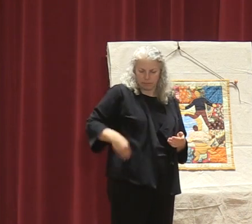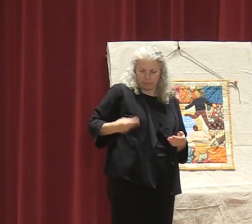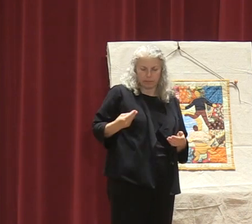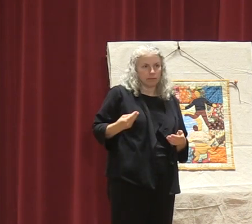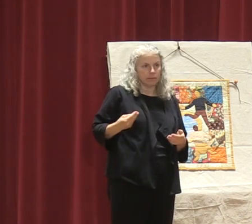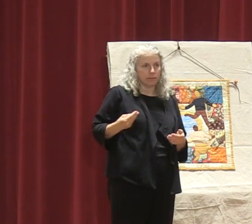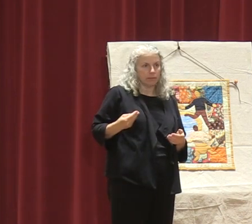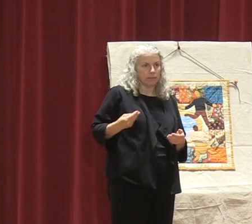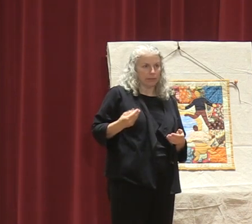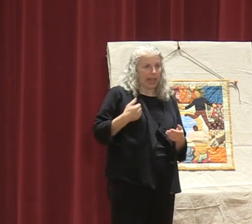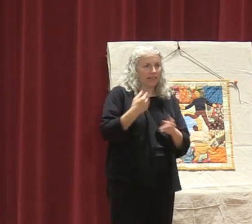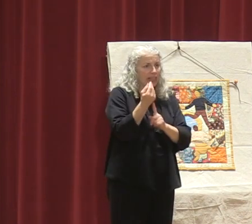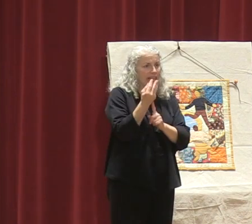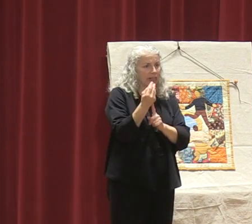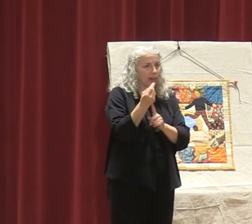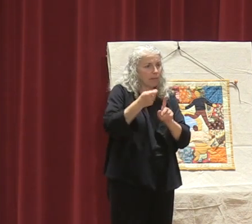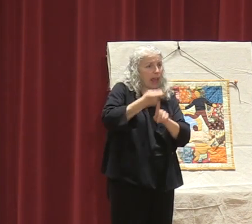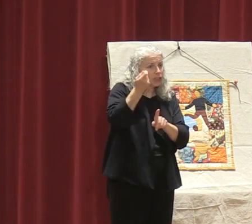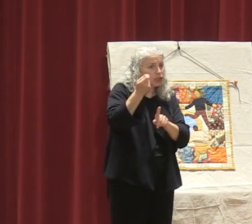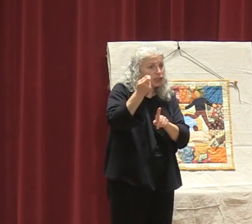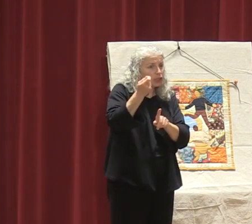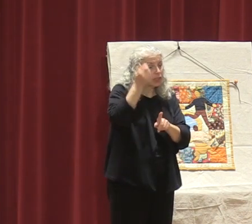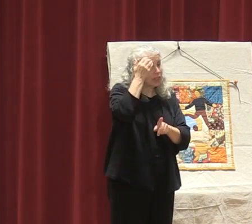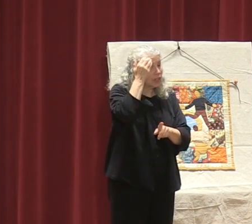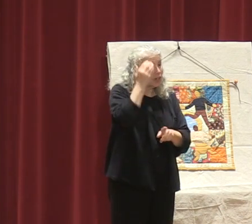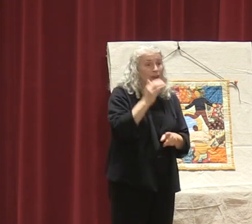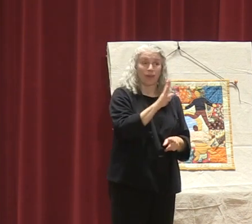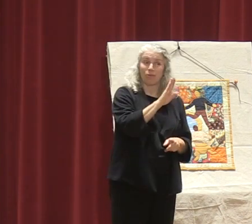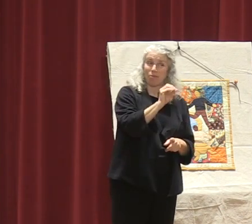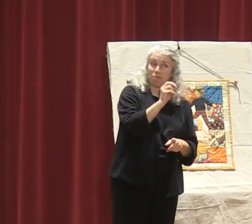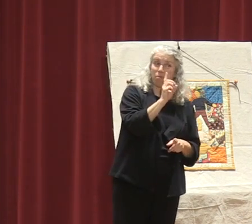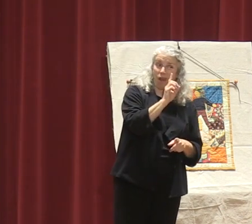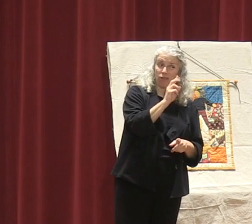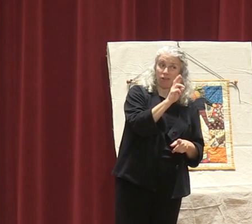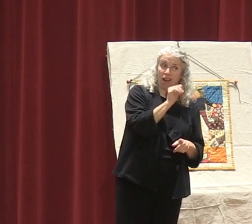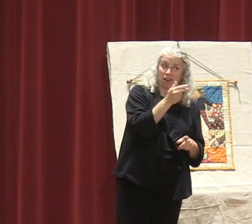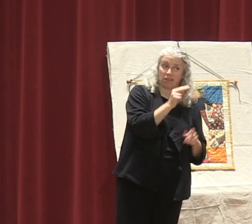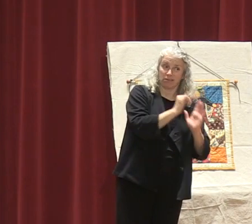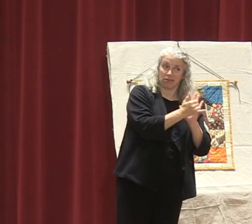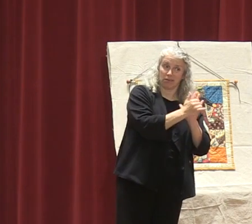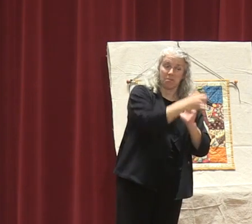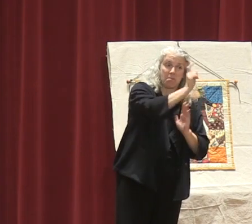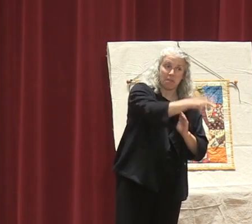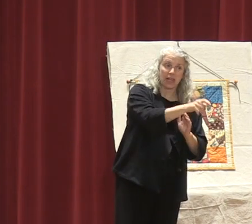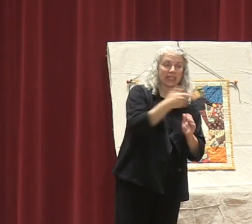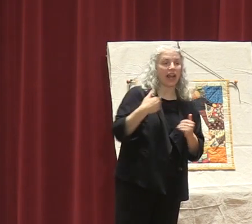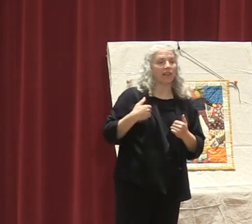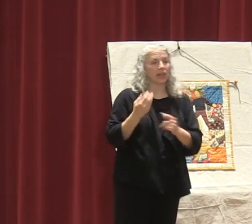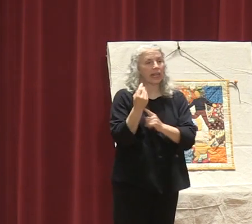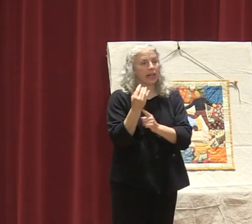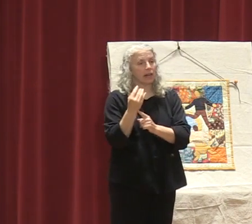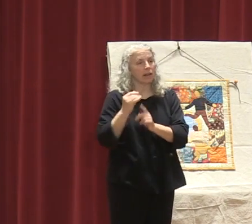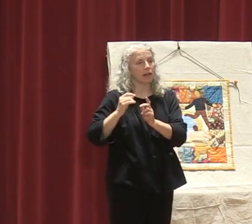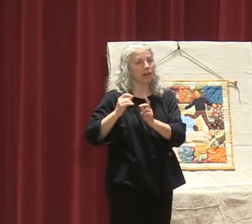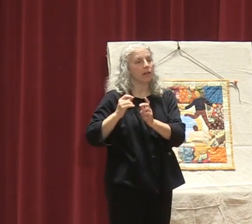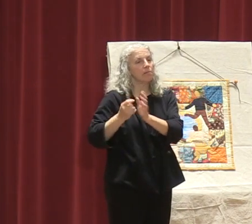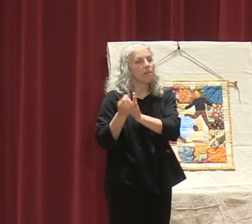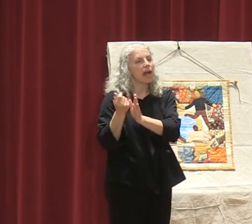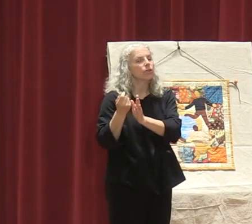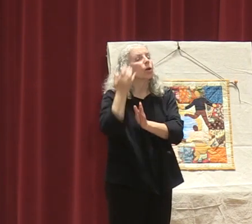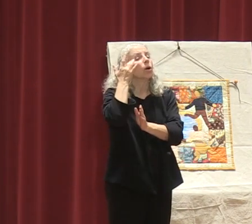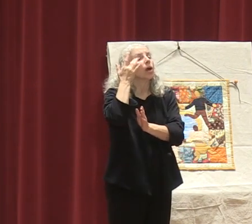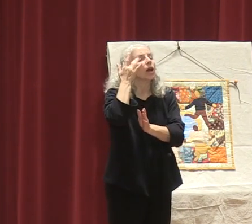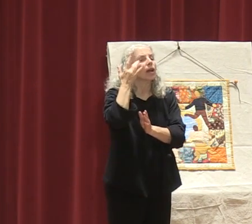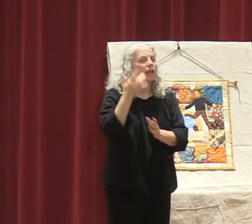out his candle and matches. Now, Bowron players always carried candles and matches in case they needed the heat from